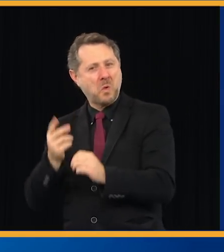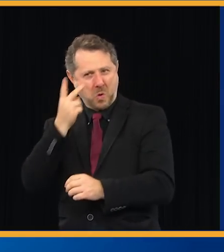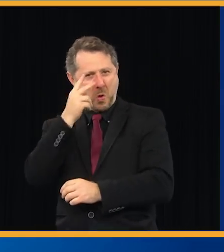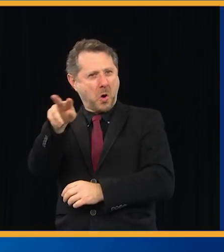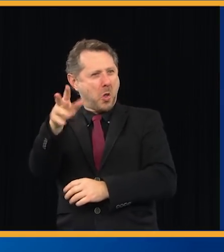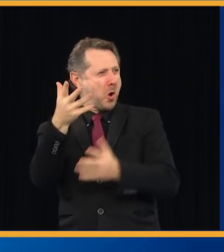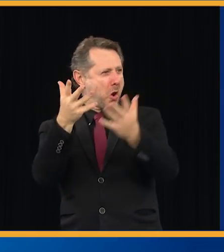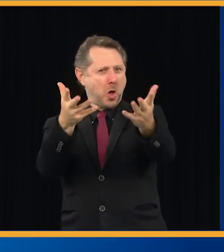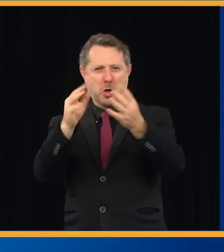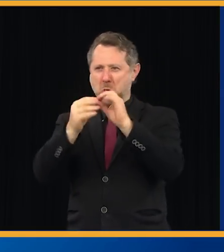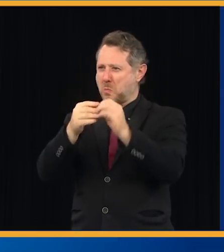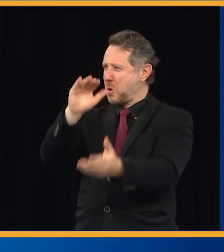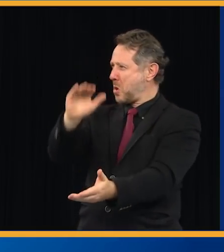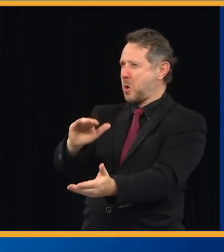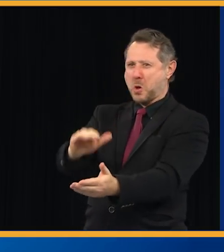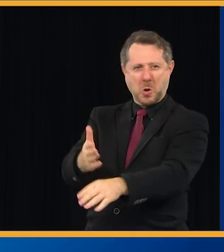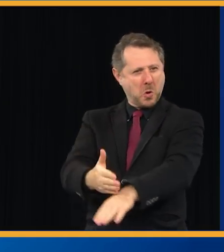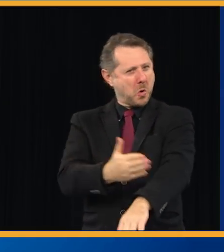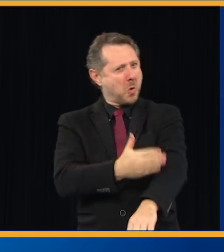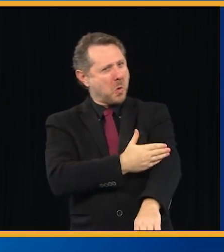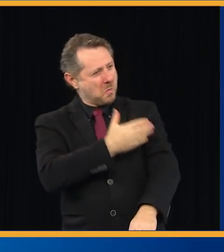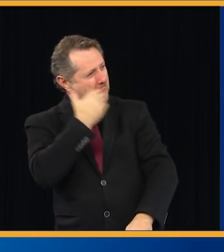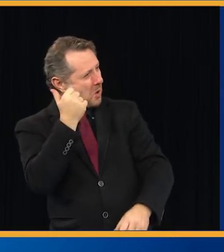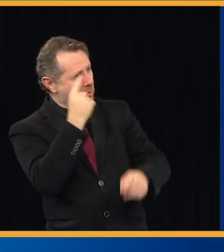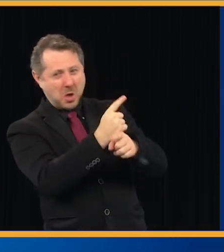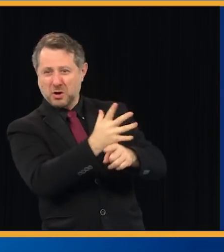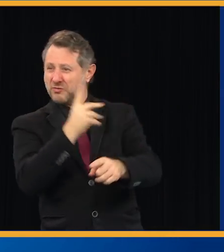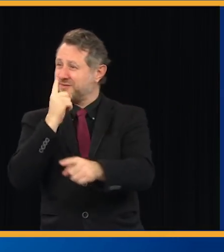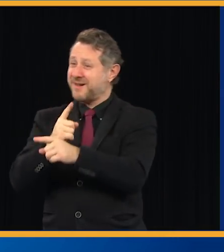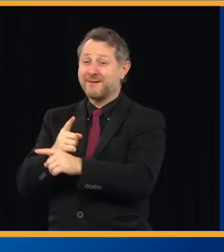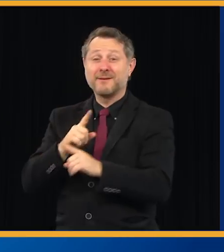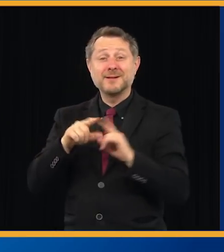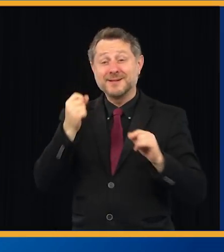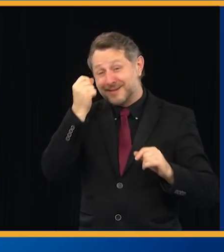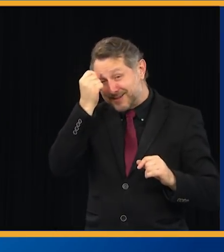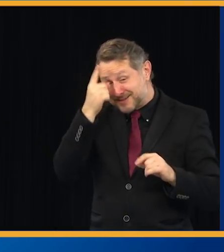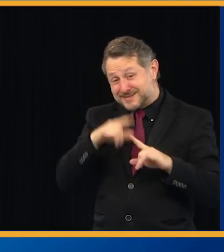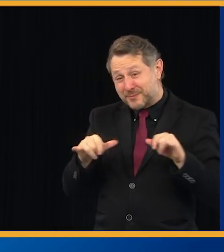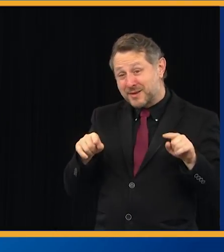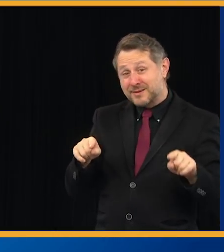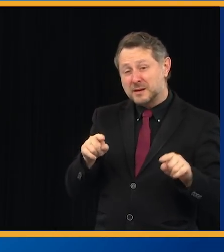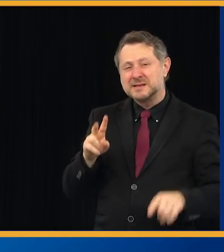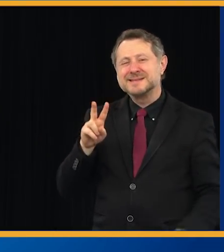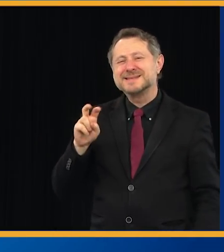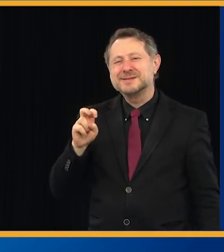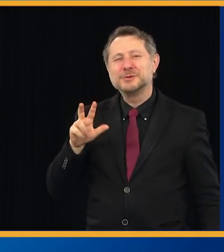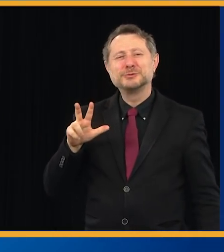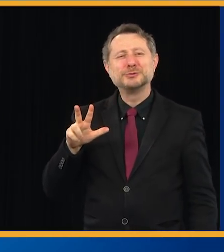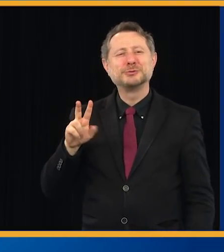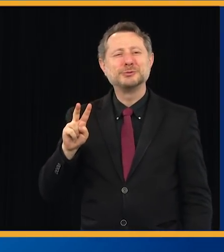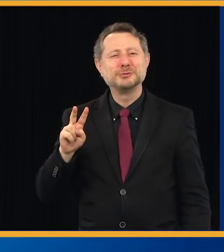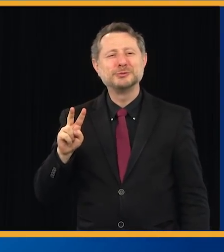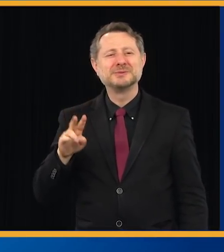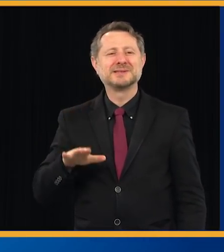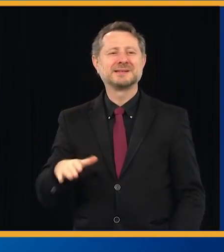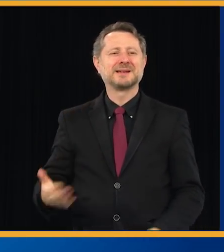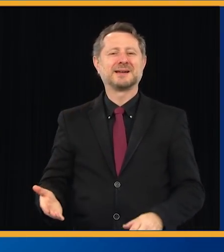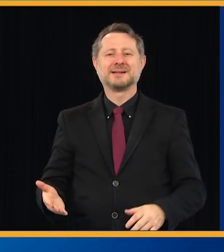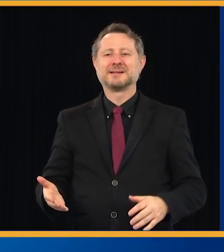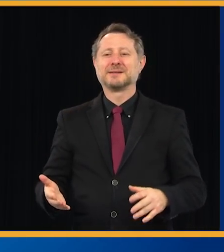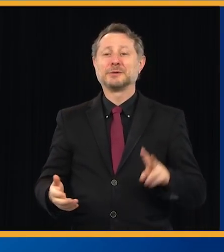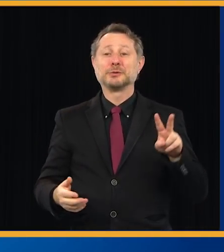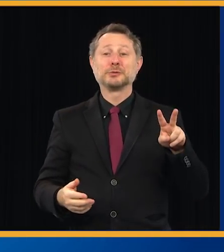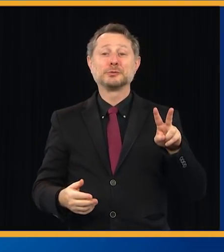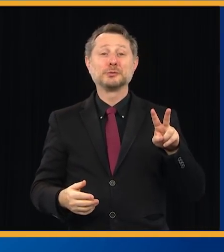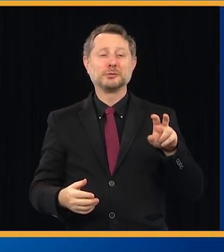It's also true that 232 people were lost yesterday, and that's 232 families that are suffering